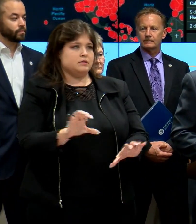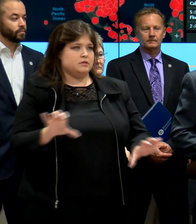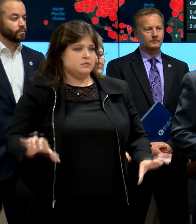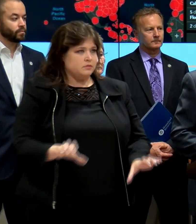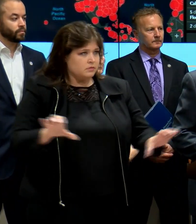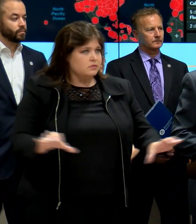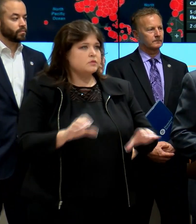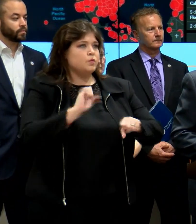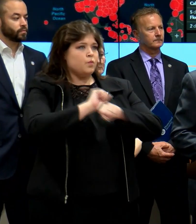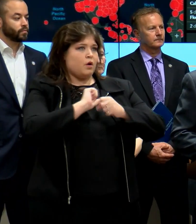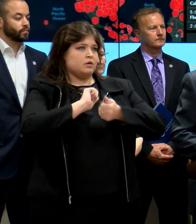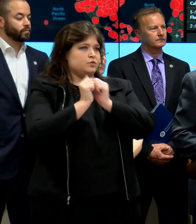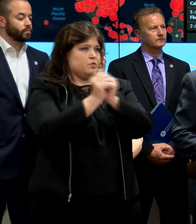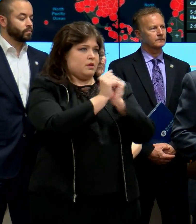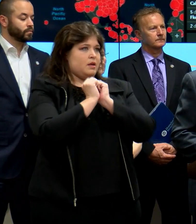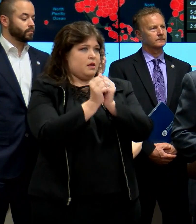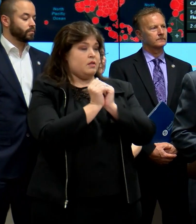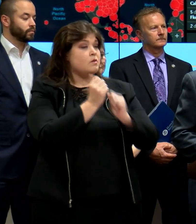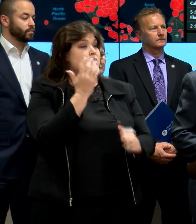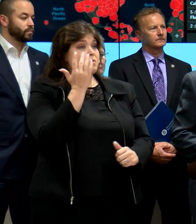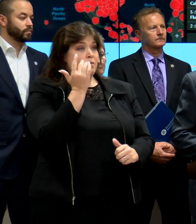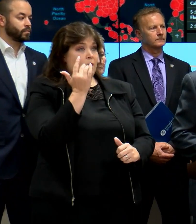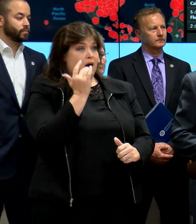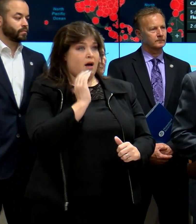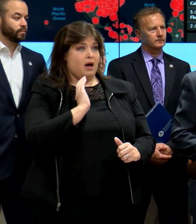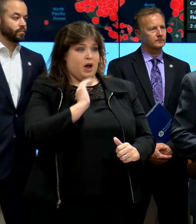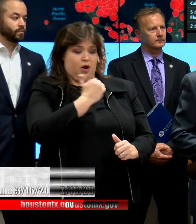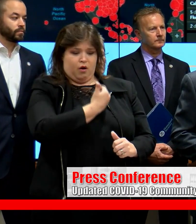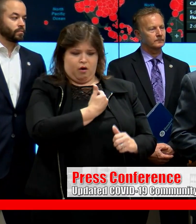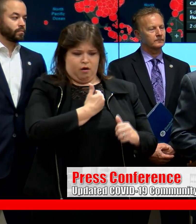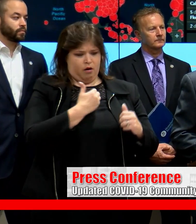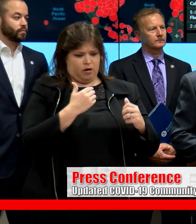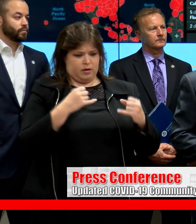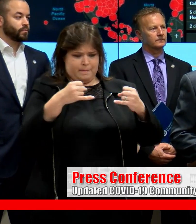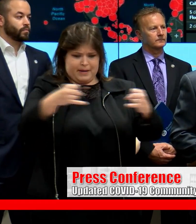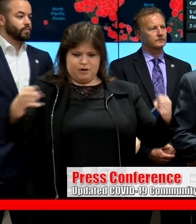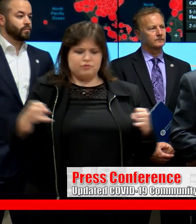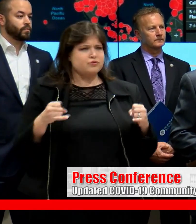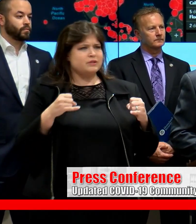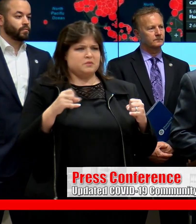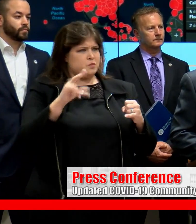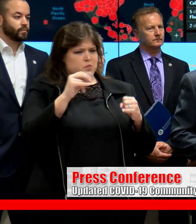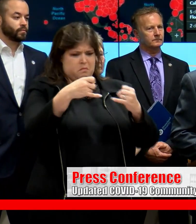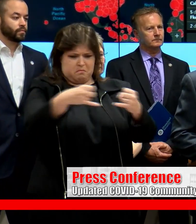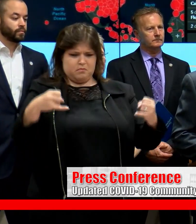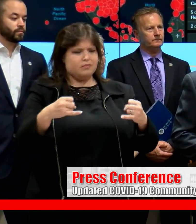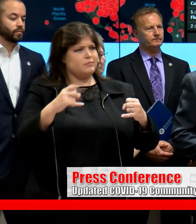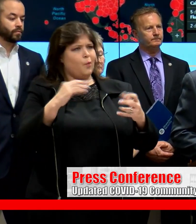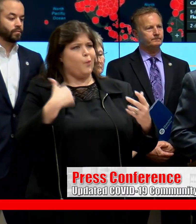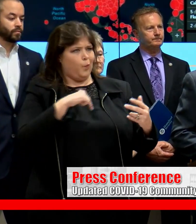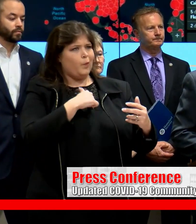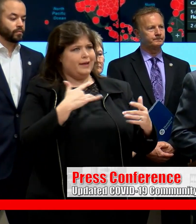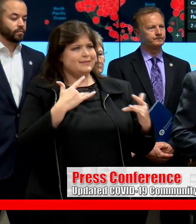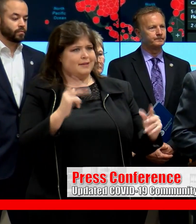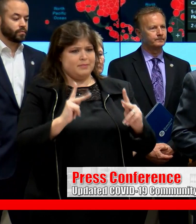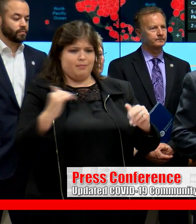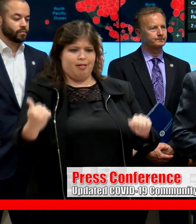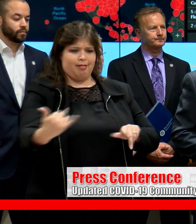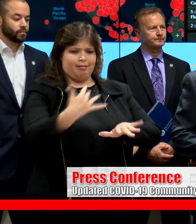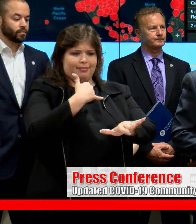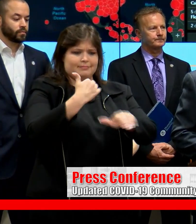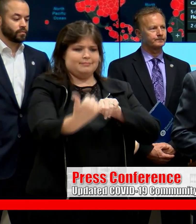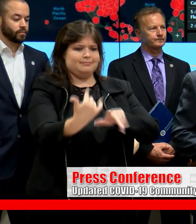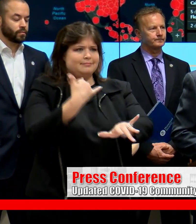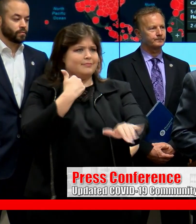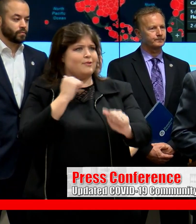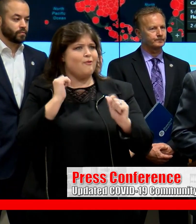another, because our boundaries are very porous. People are traveling from one destination to another.